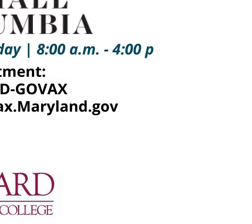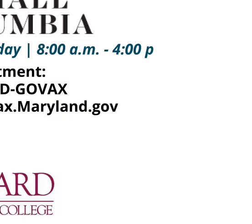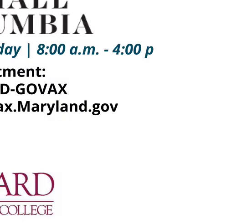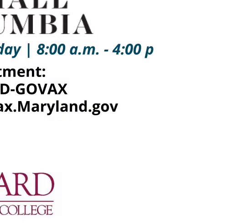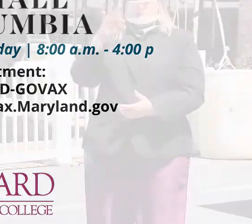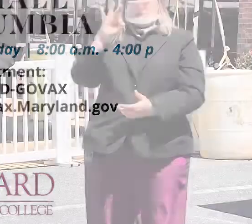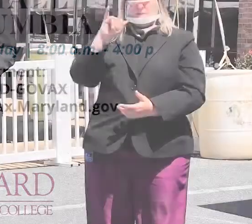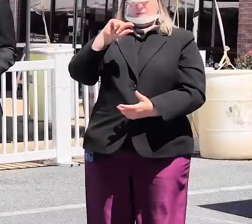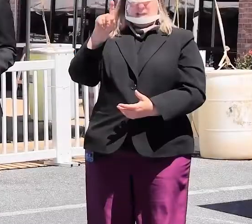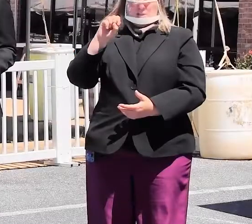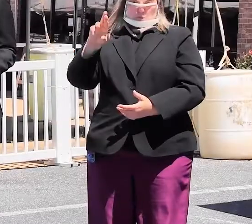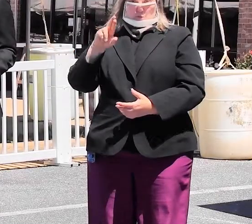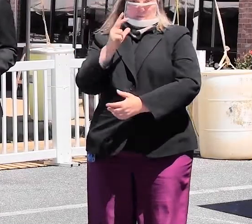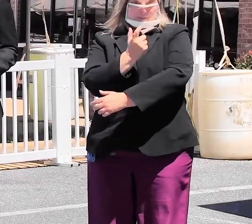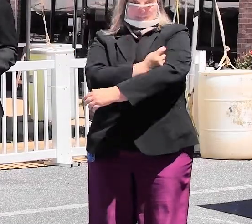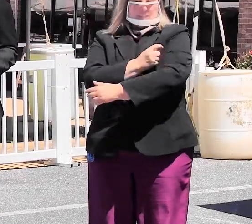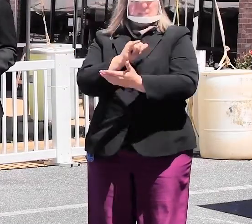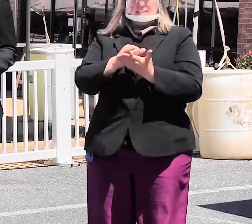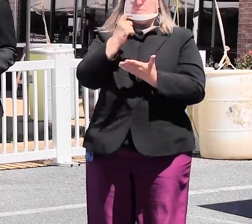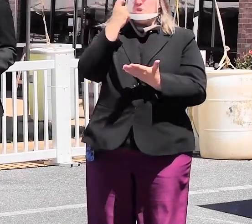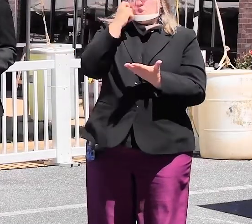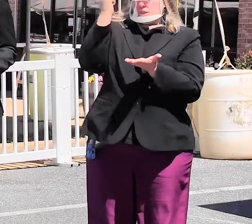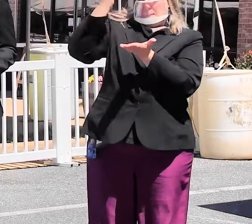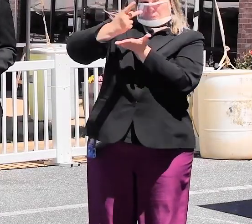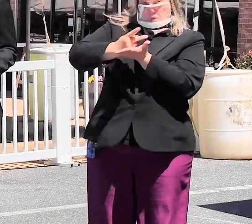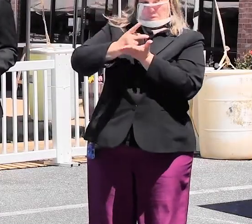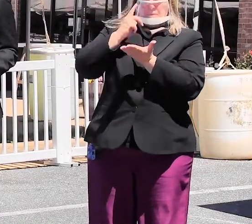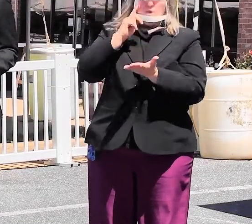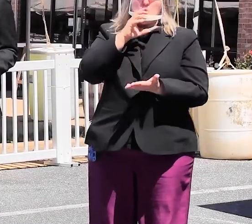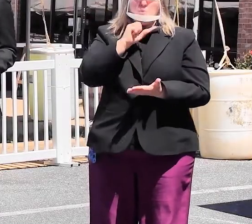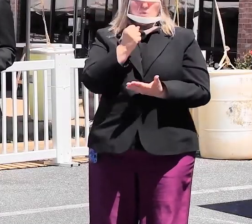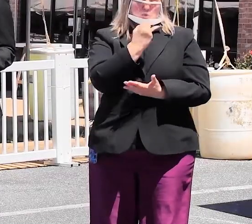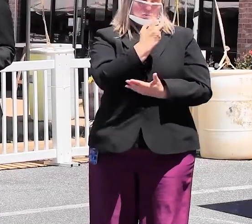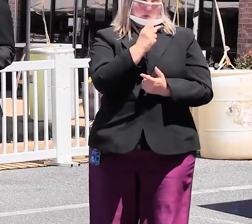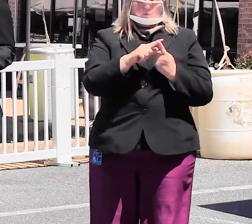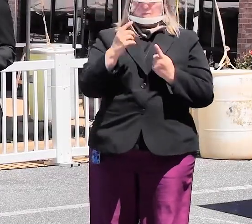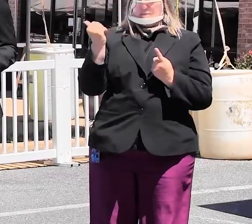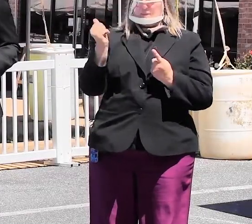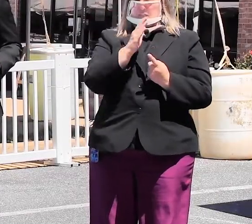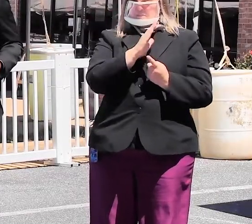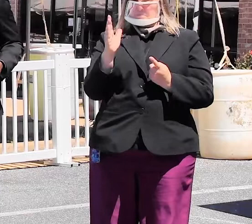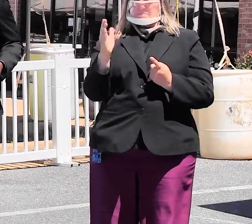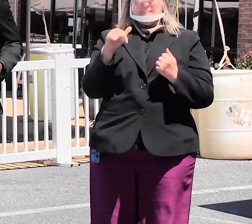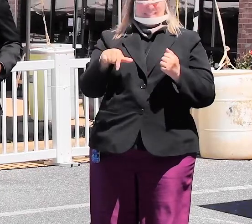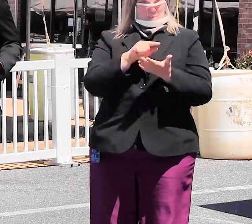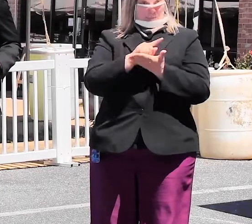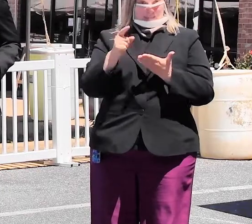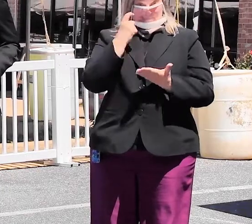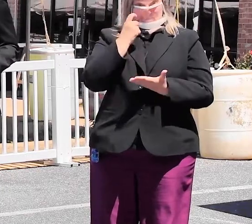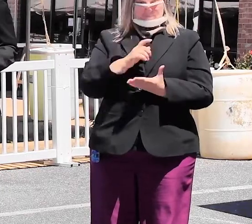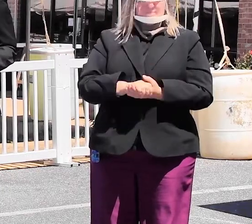Pfizer vaccine, which was just approved for 12 to 15-year-olds this week.